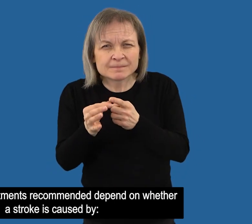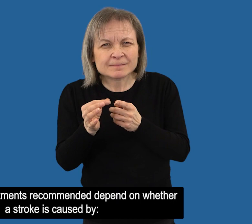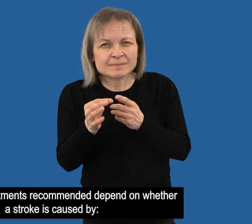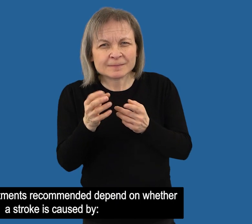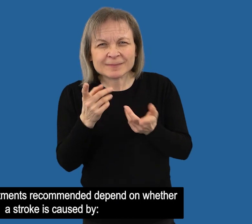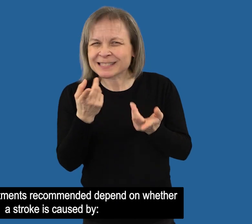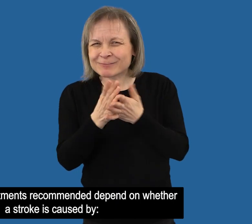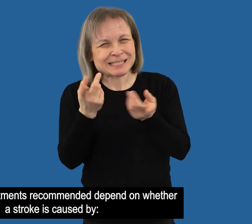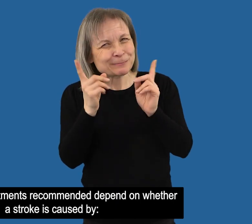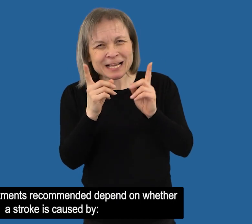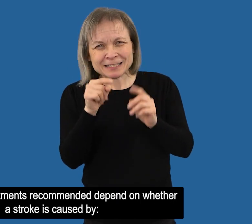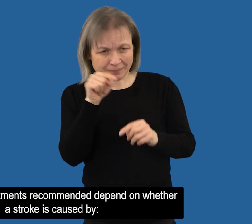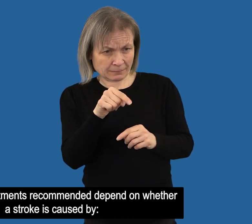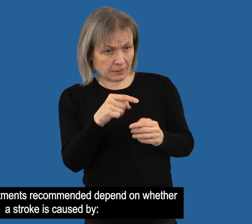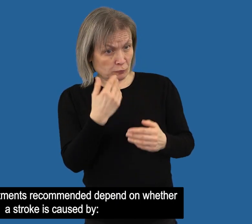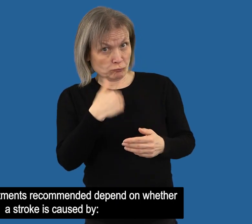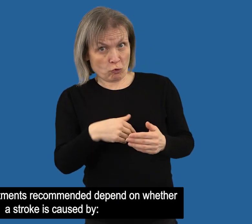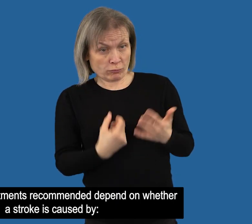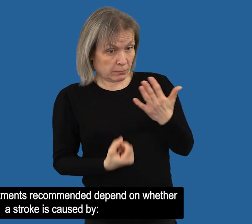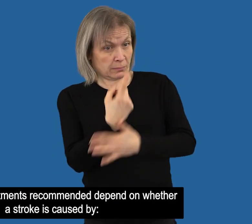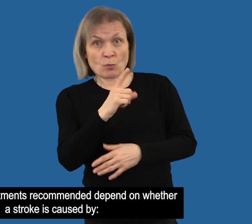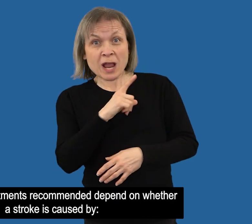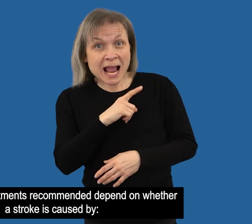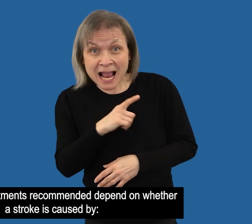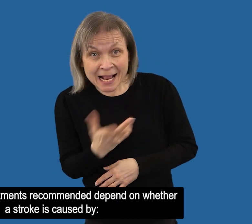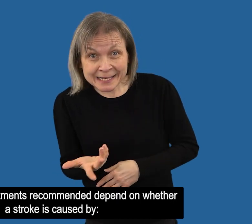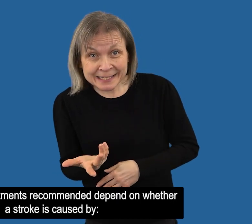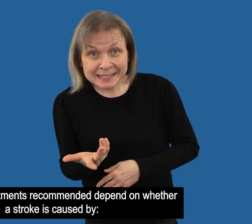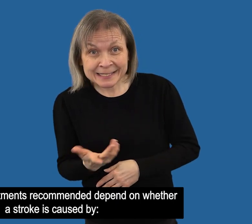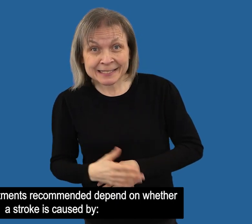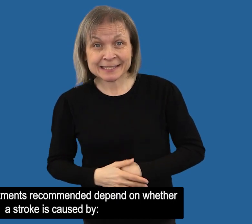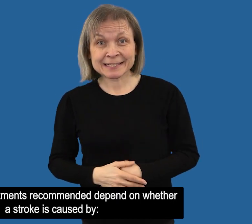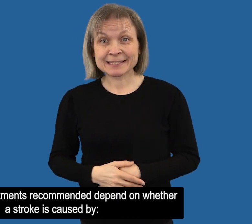The specific treatments recommended depend on whether a stroke is caused by